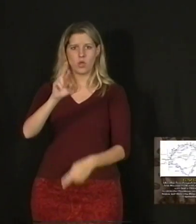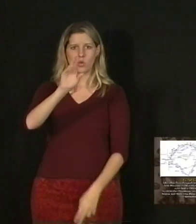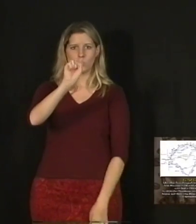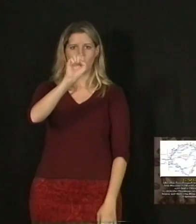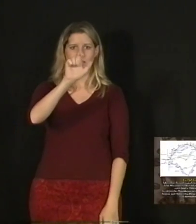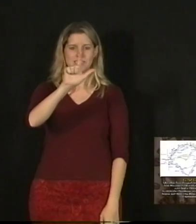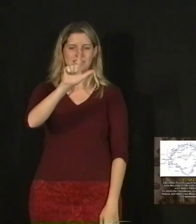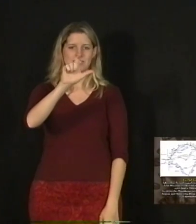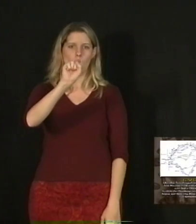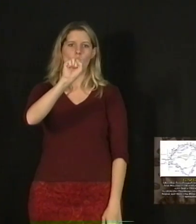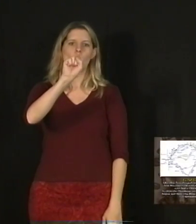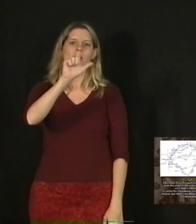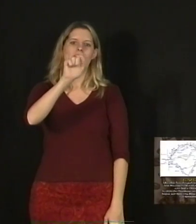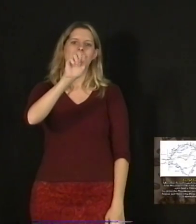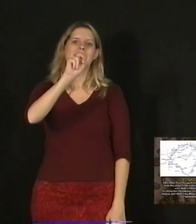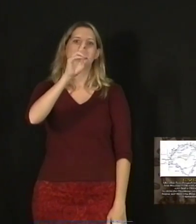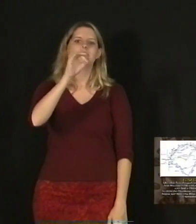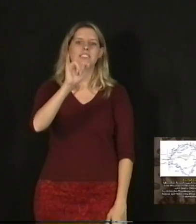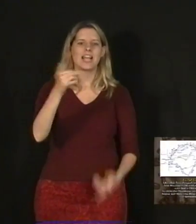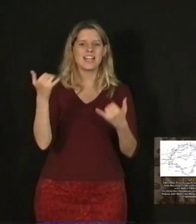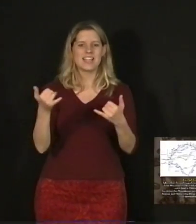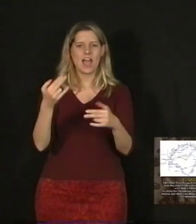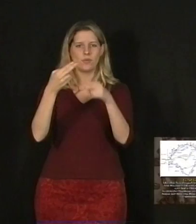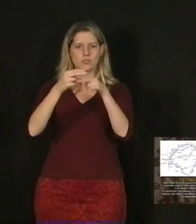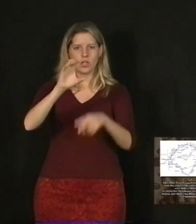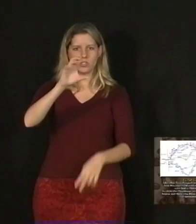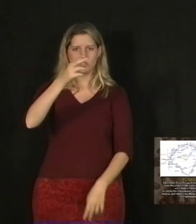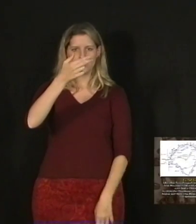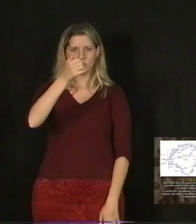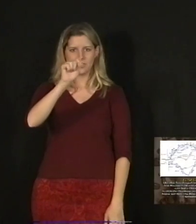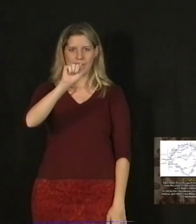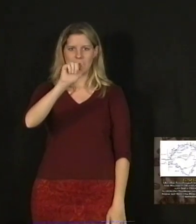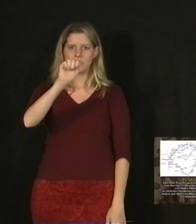Landing after Chief Ross. Now they call it Chattanooga.